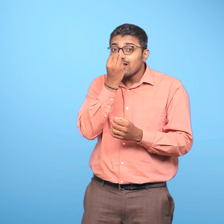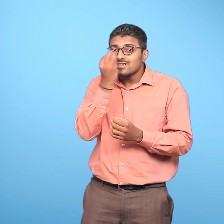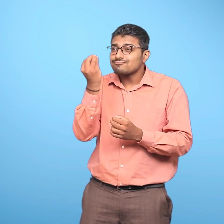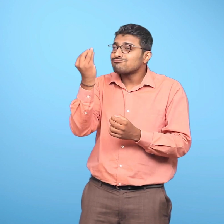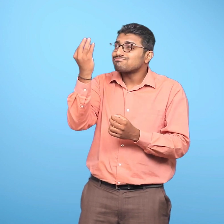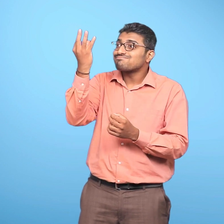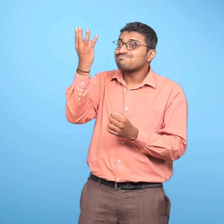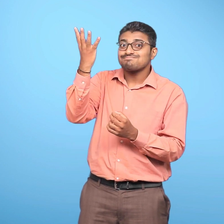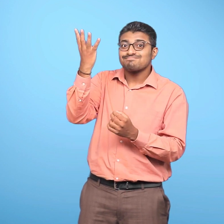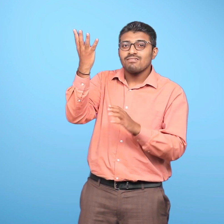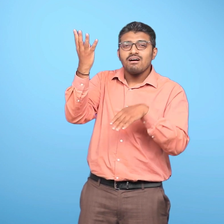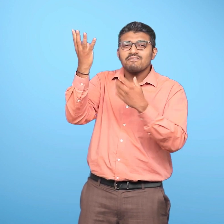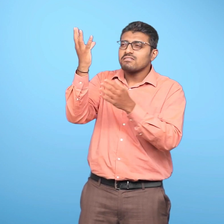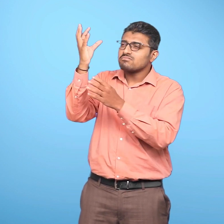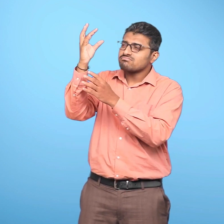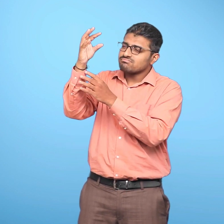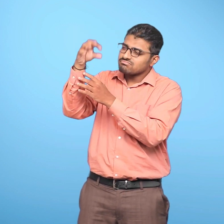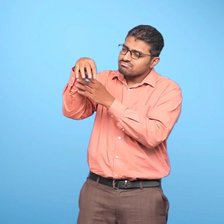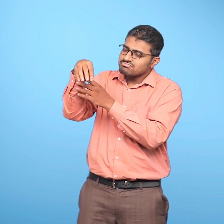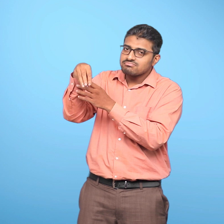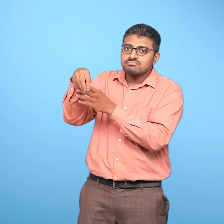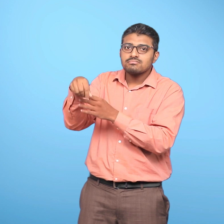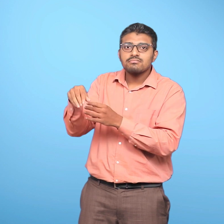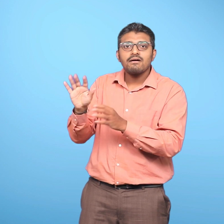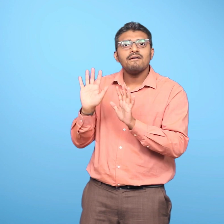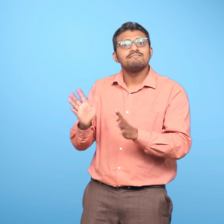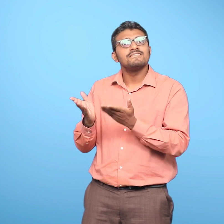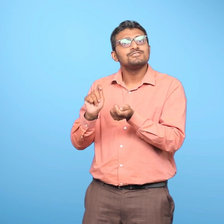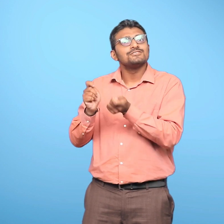The flowers bloom and then wither away.